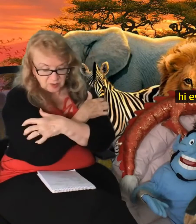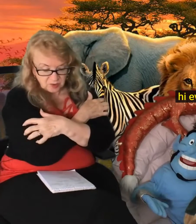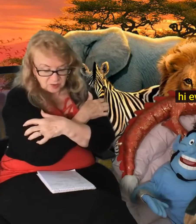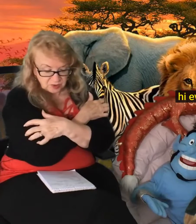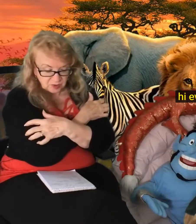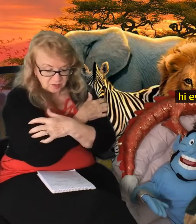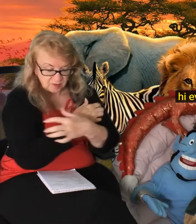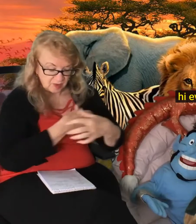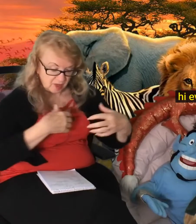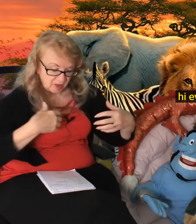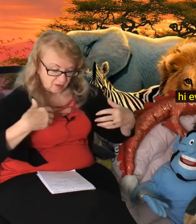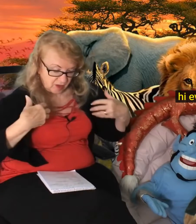animals